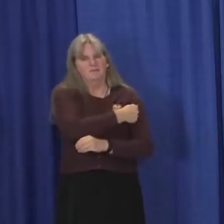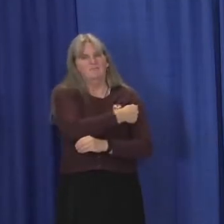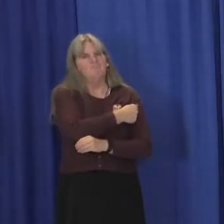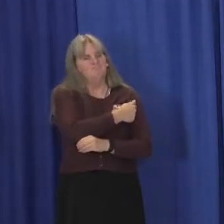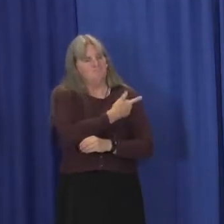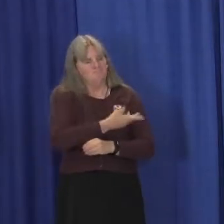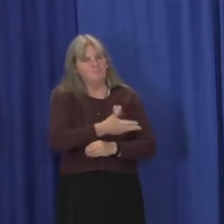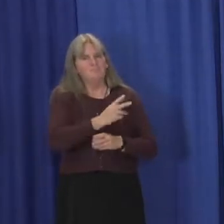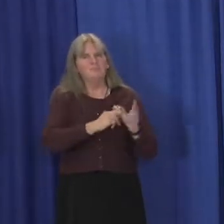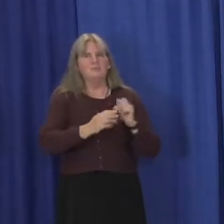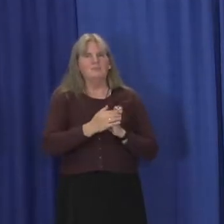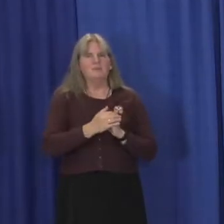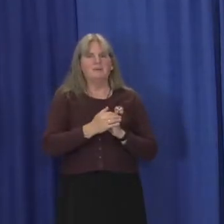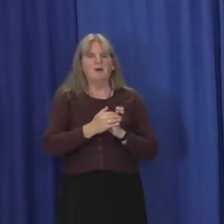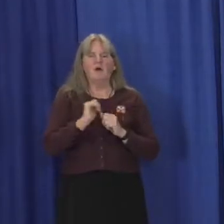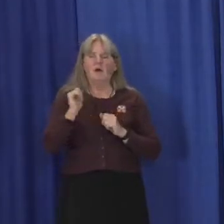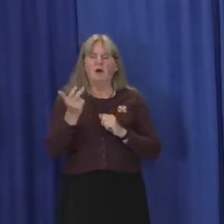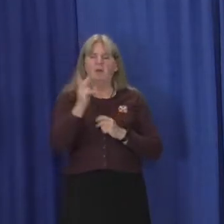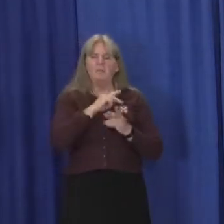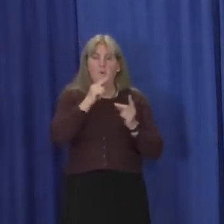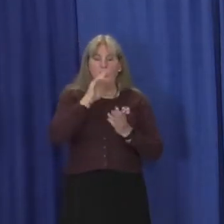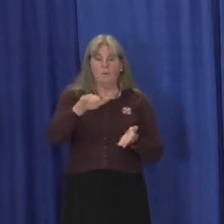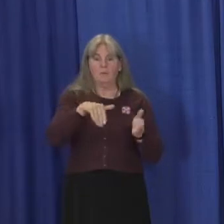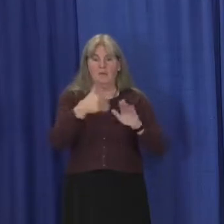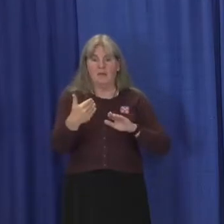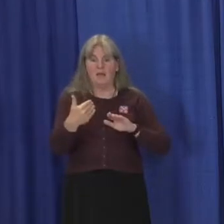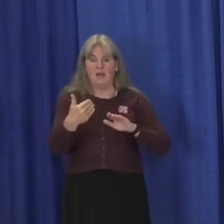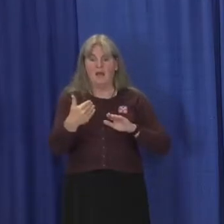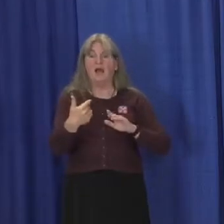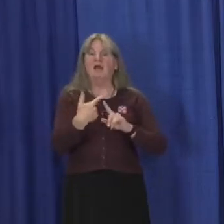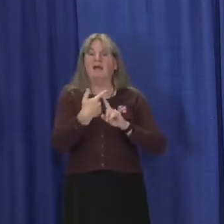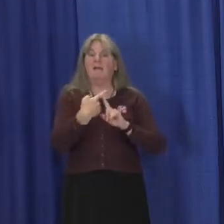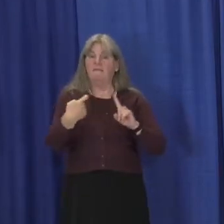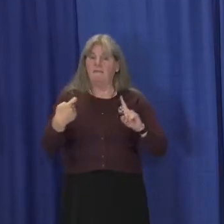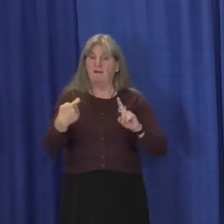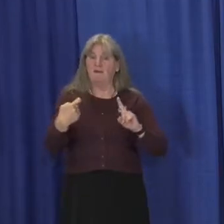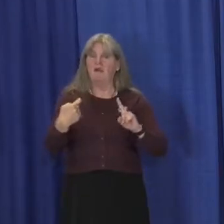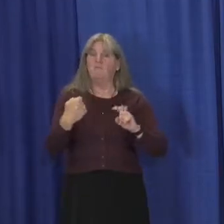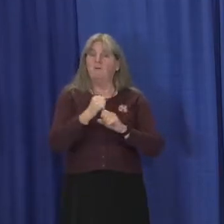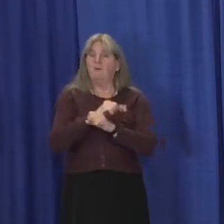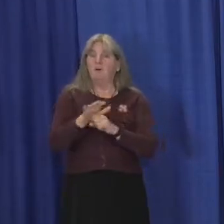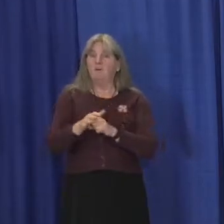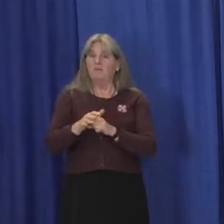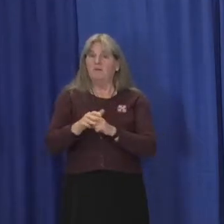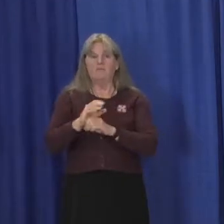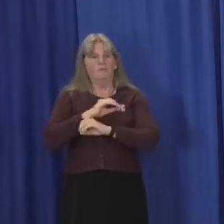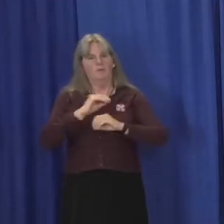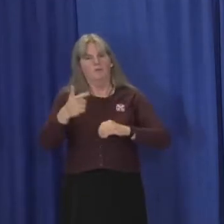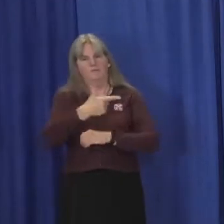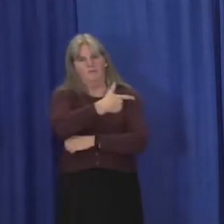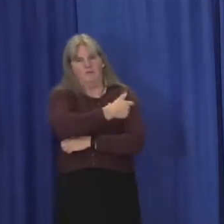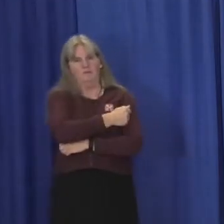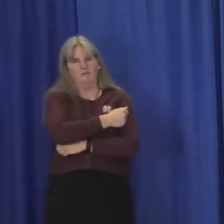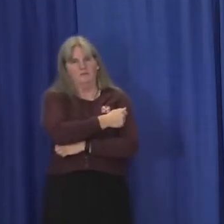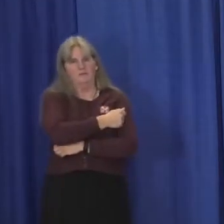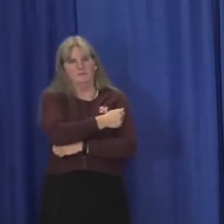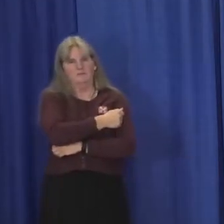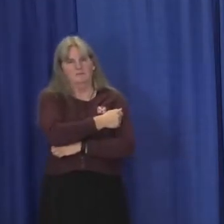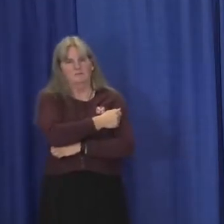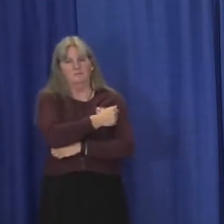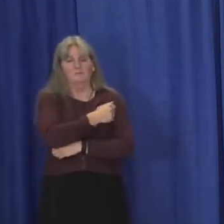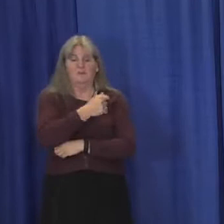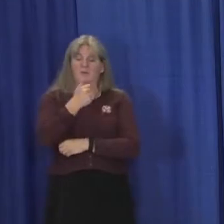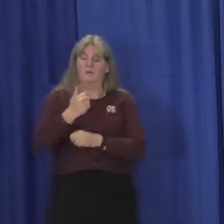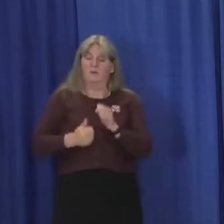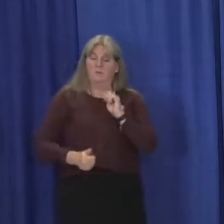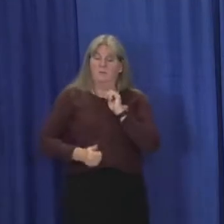All of the people who have died in Yukon in this entire pandemic were not vaccinated. The overwhelming majority of those